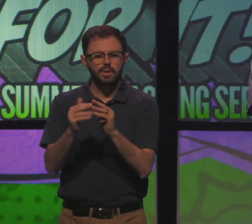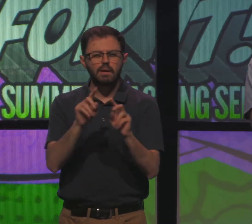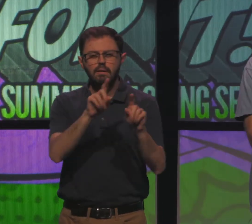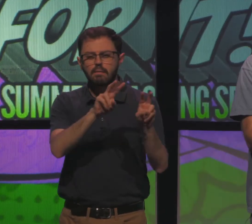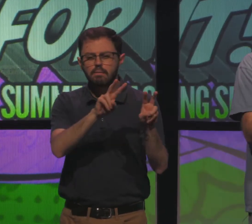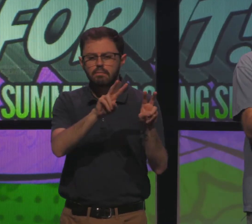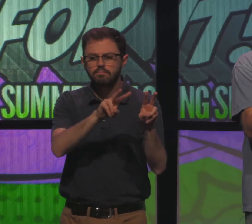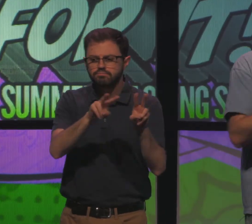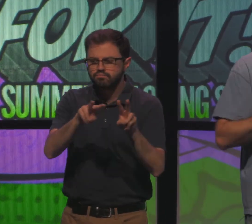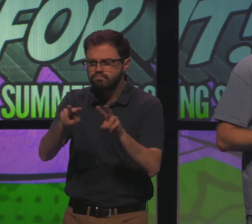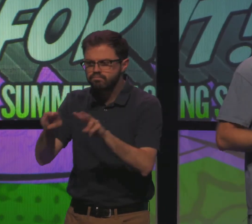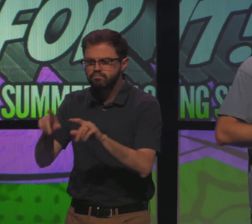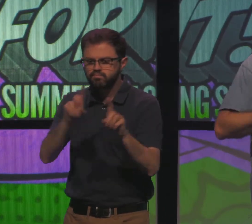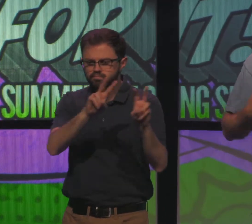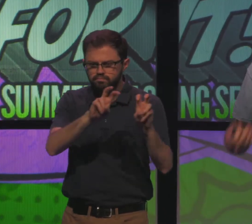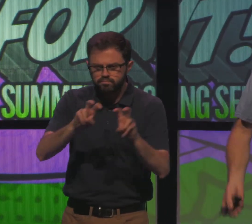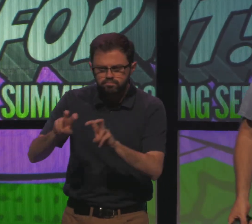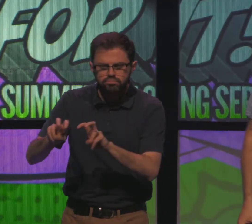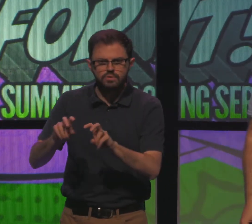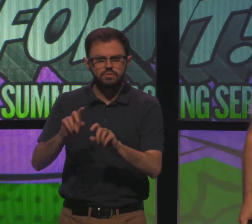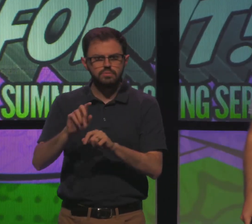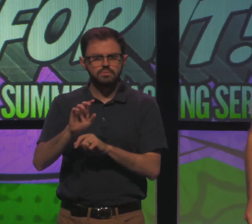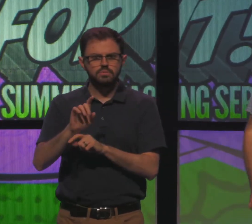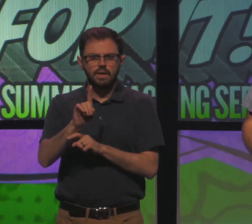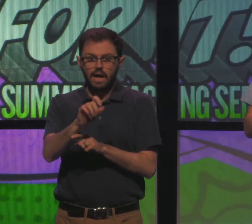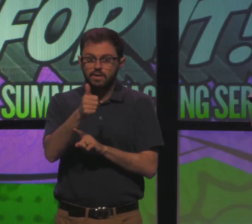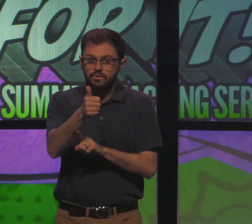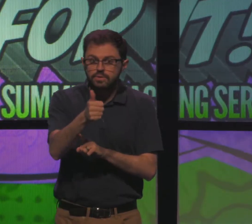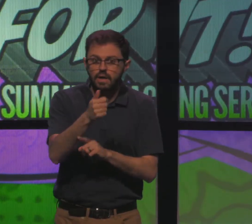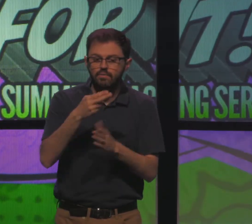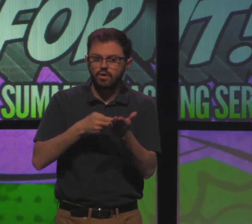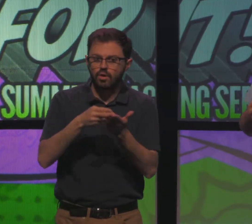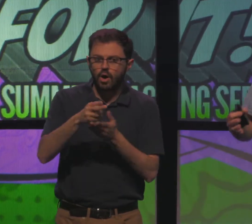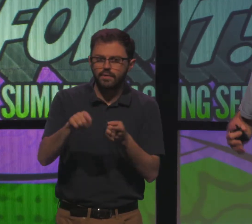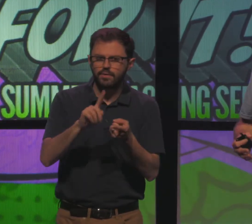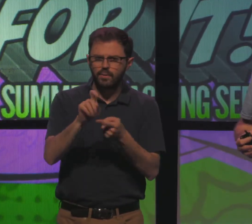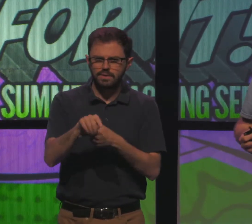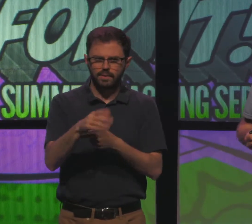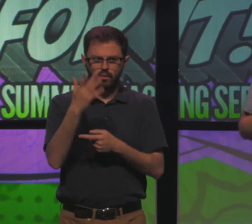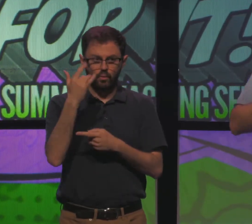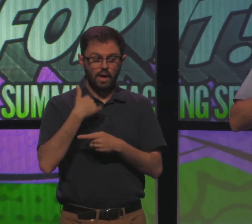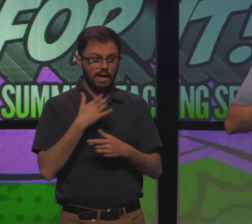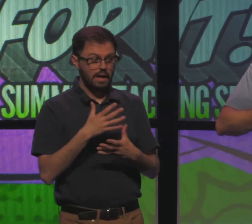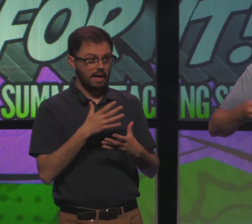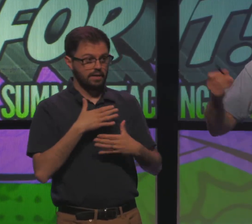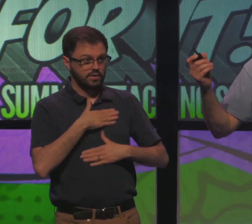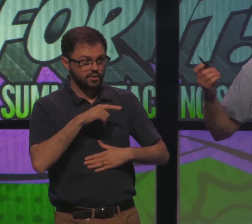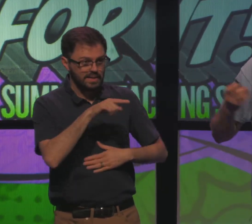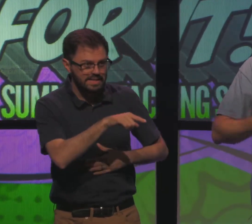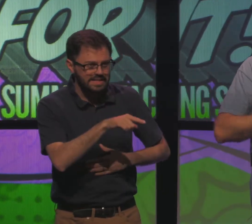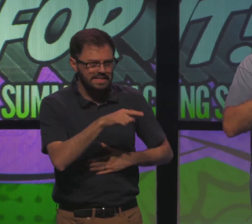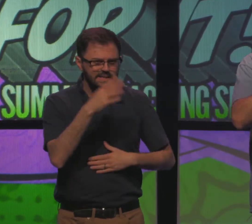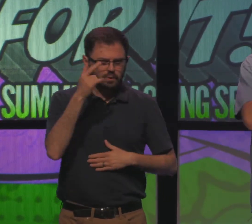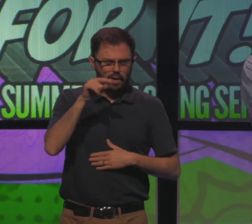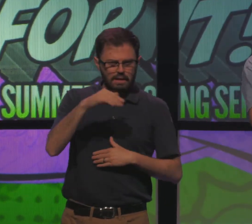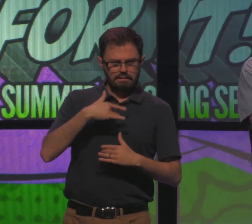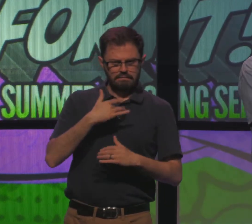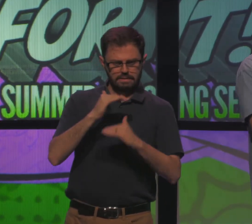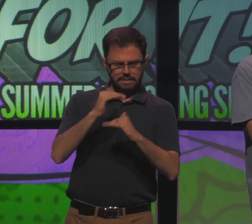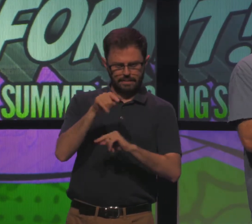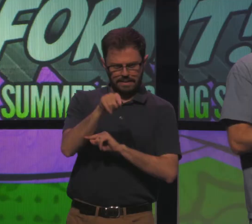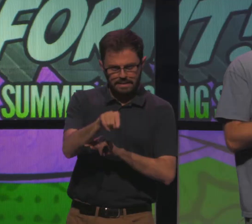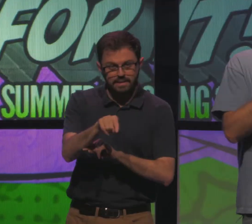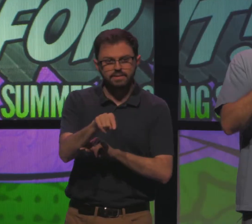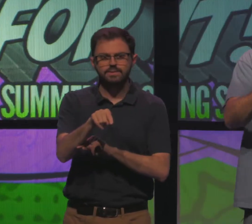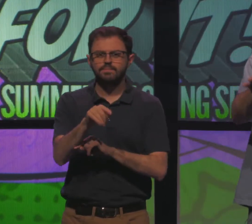gives life to them for you and what doesn't, and what might be limiting about them. Just be open and be like that